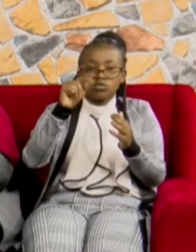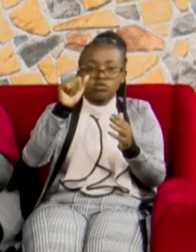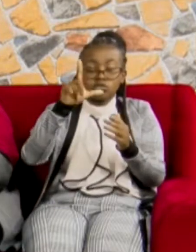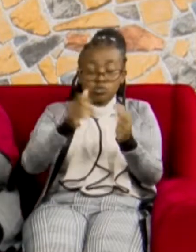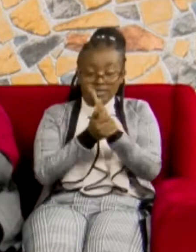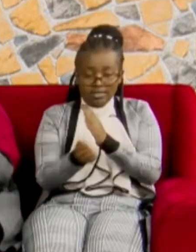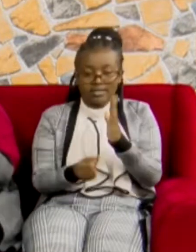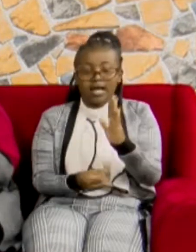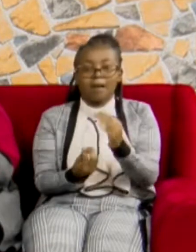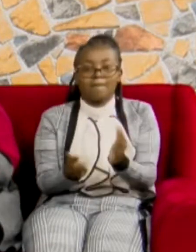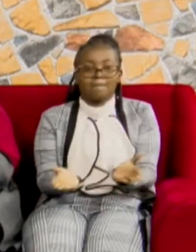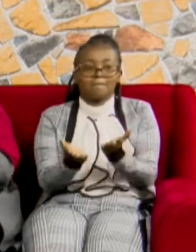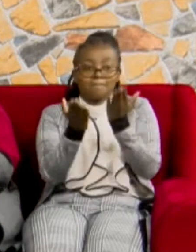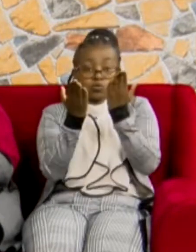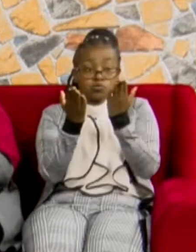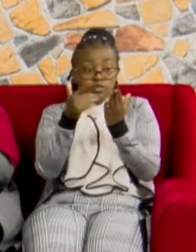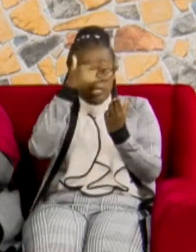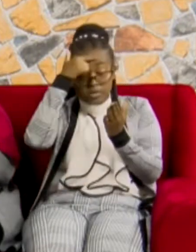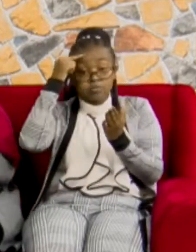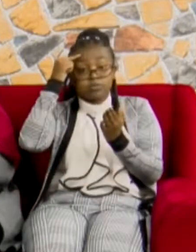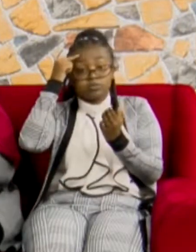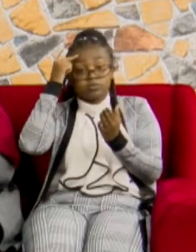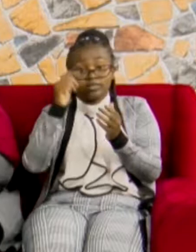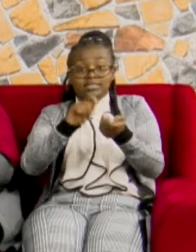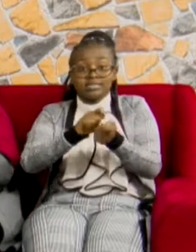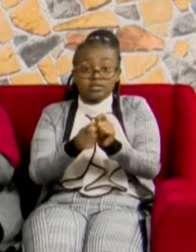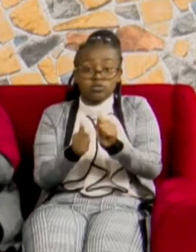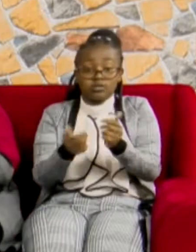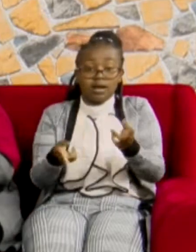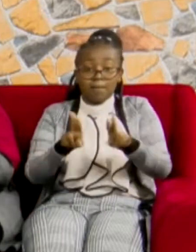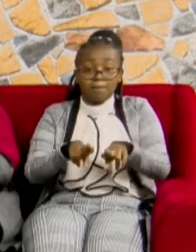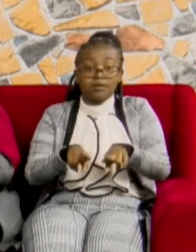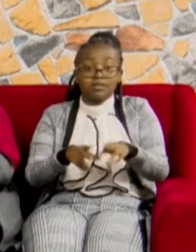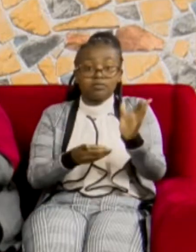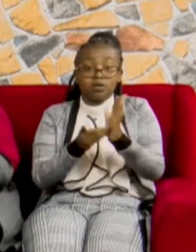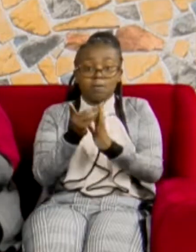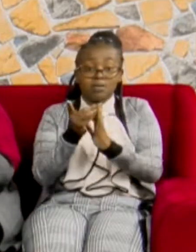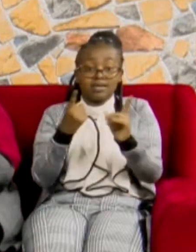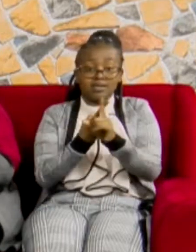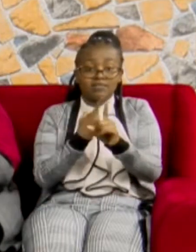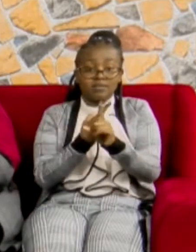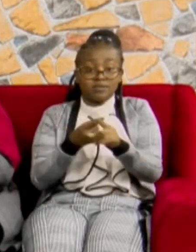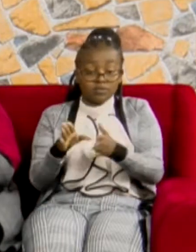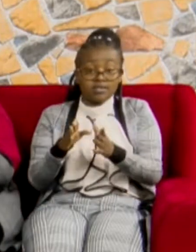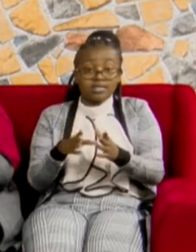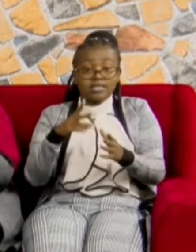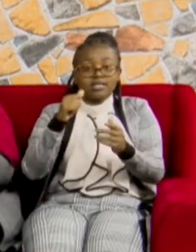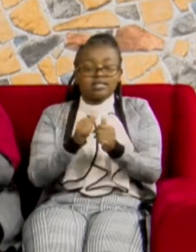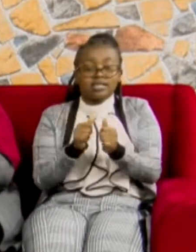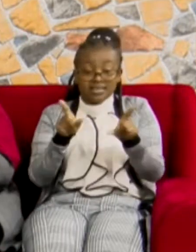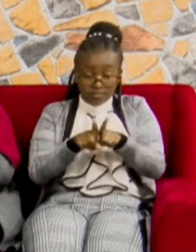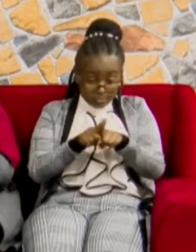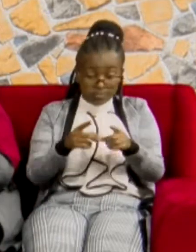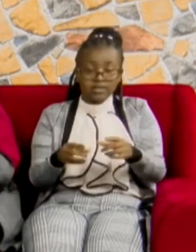with time. So it's just about being cognizant of the changes that happen in development at different stages. And the adolescent, of course, is a